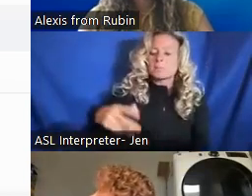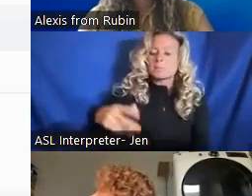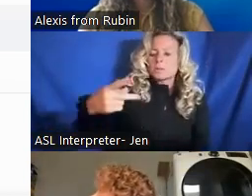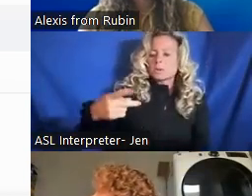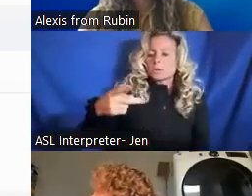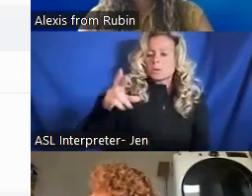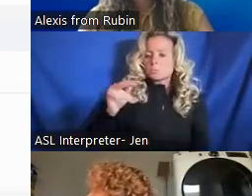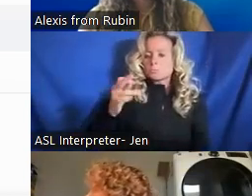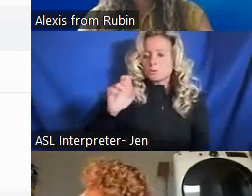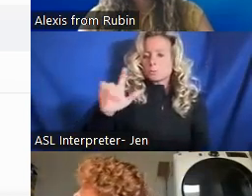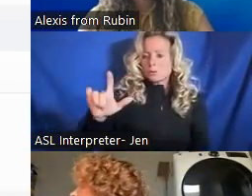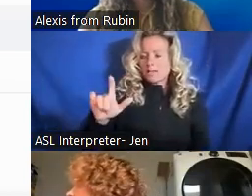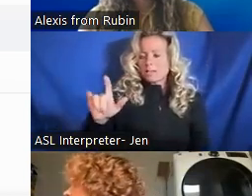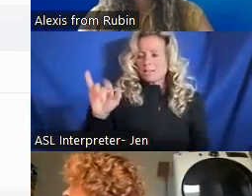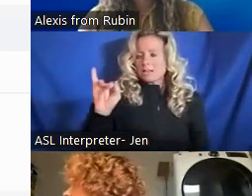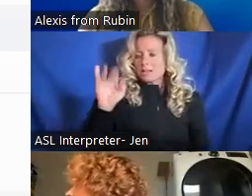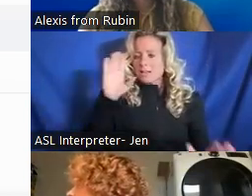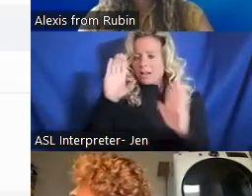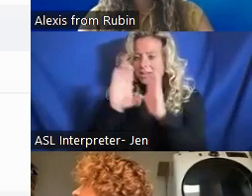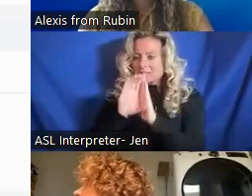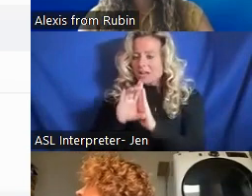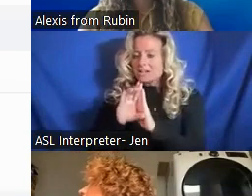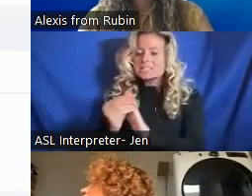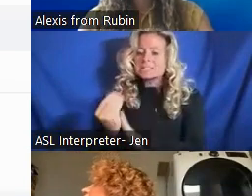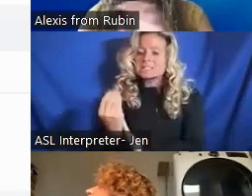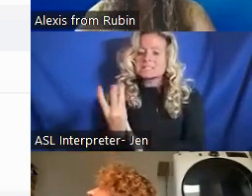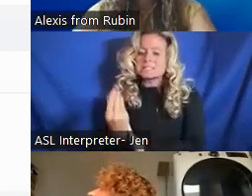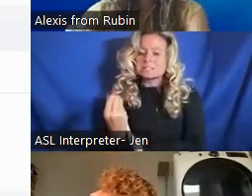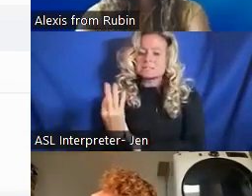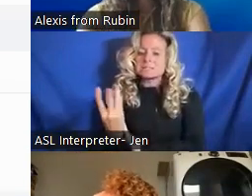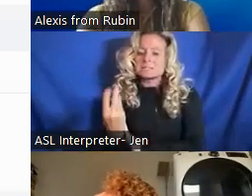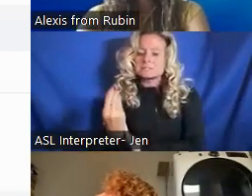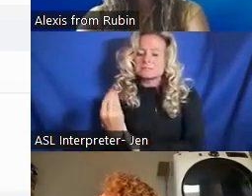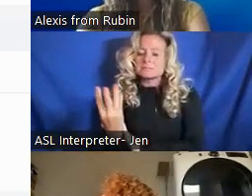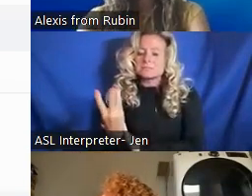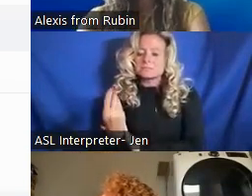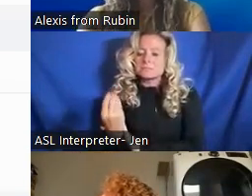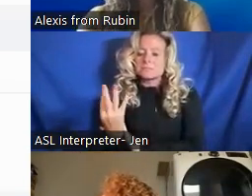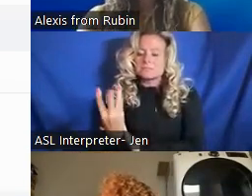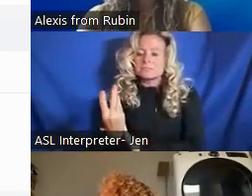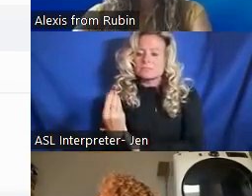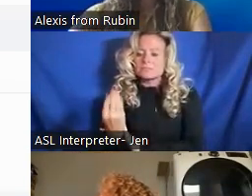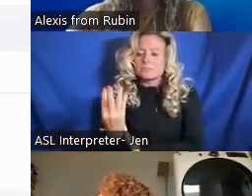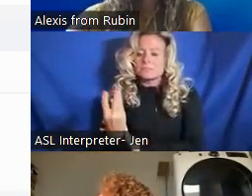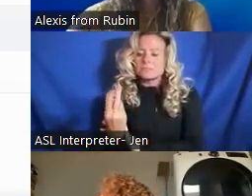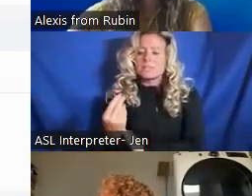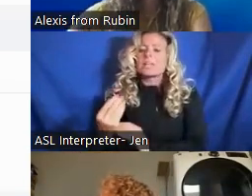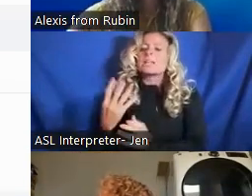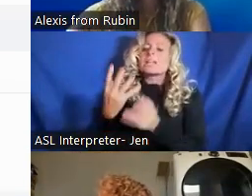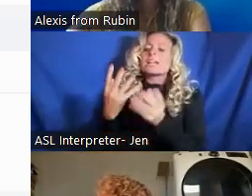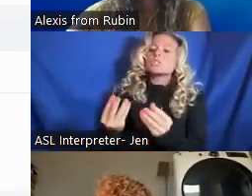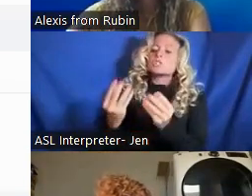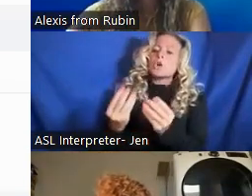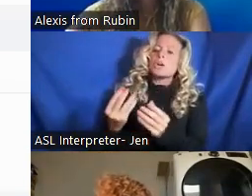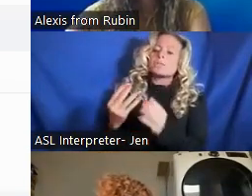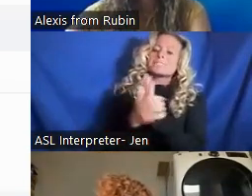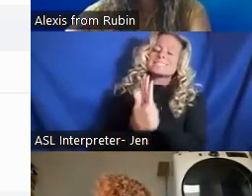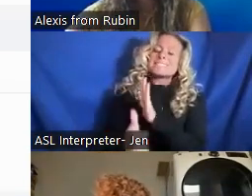icon is blinking. It has some additional soft skills, people skills that it wants the student to review. So we're going to click